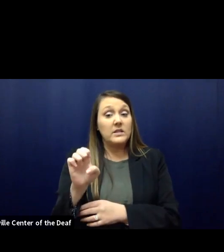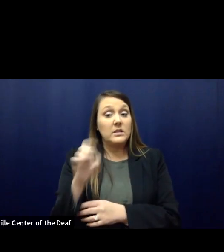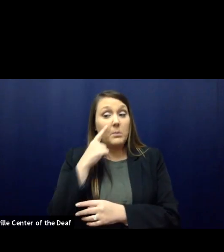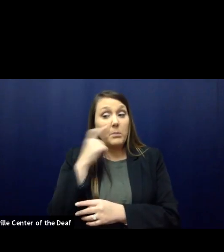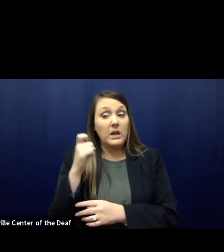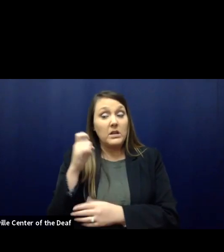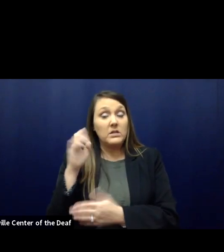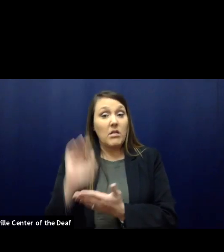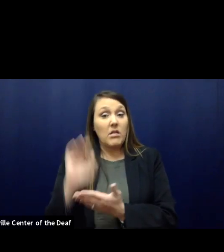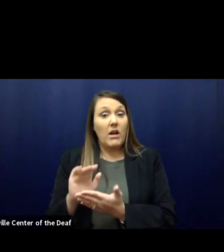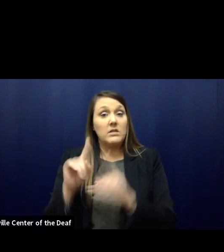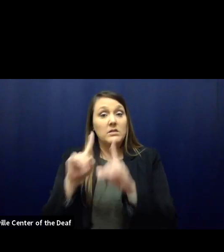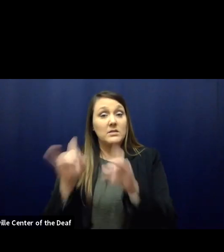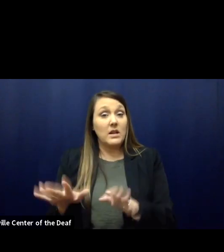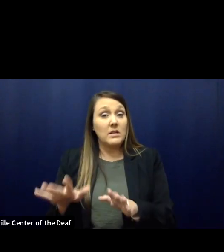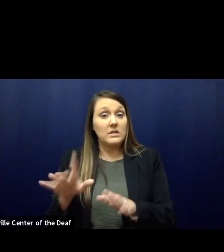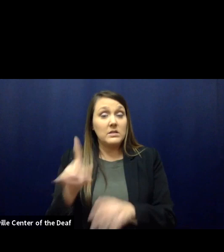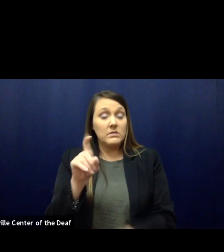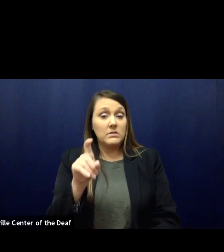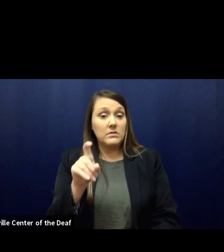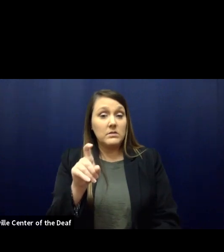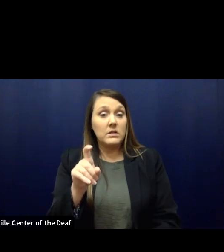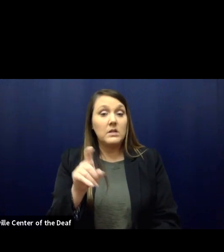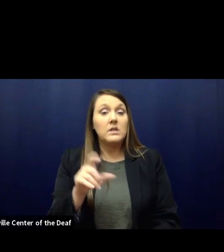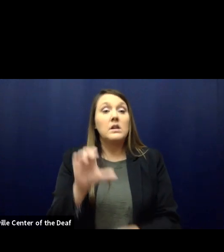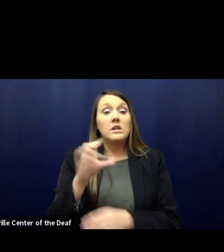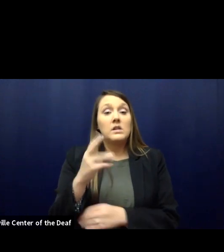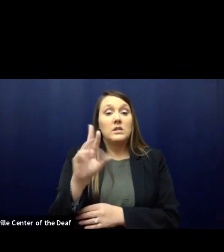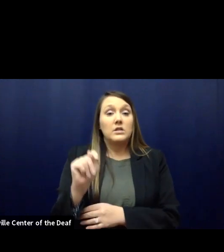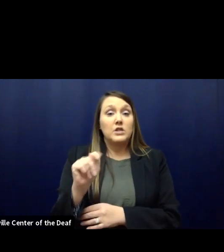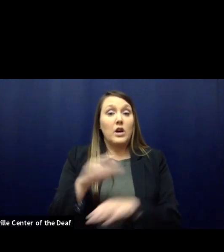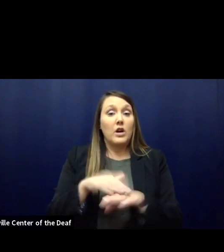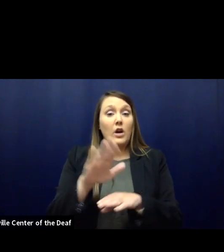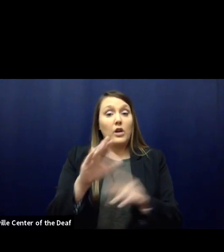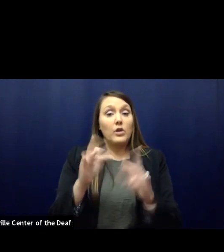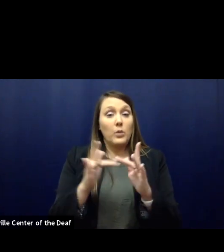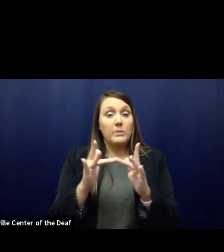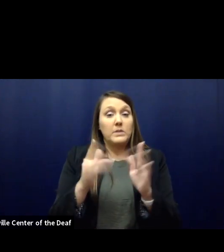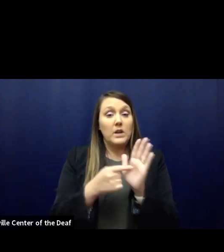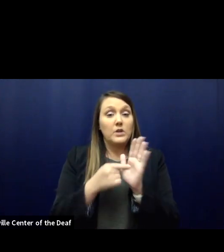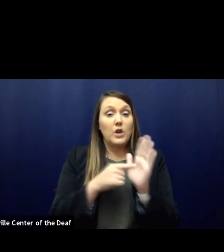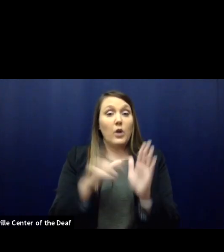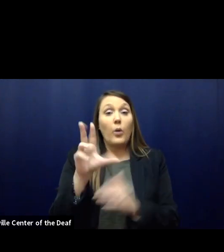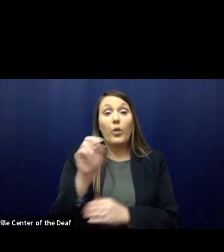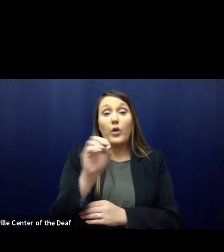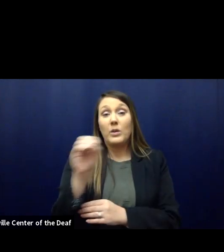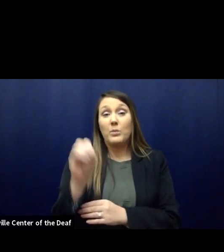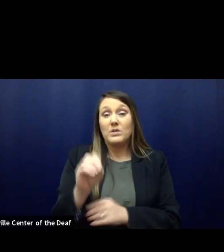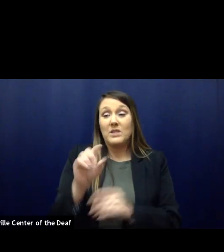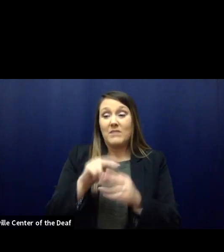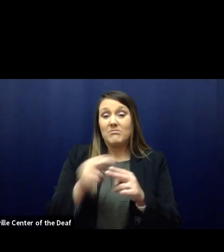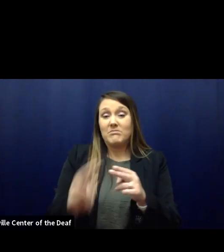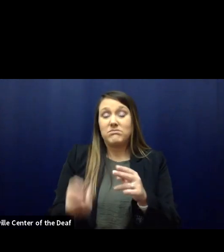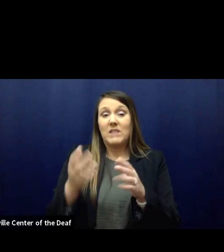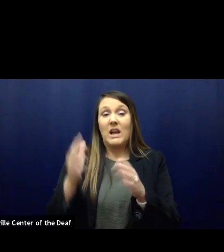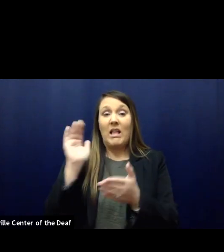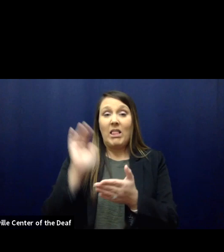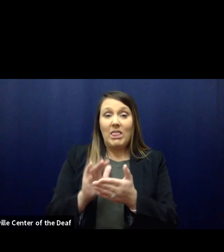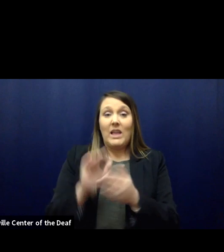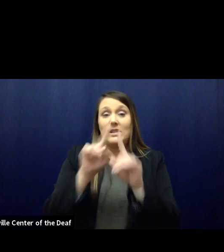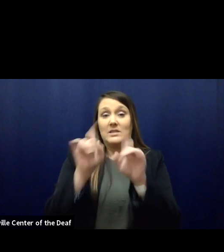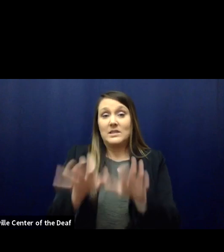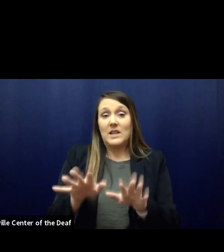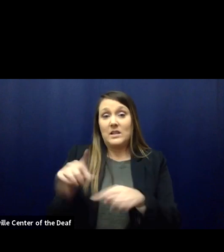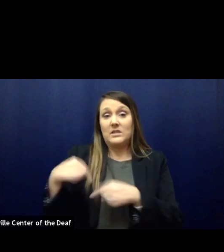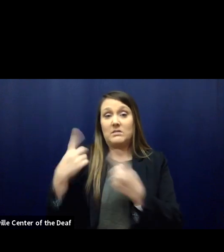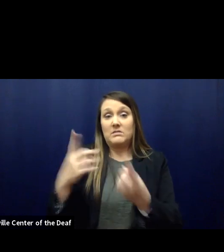a reduction in testing? The charts on your site show about a 30% drop in testing over the last 4 weeks.